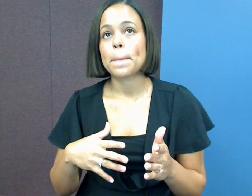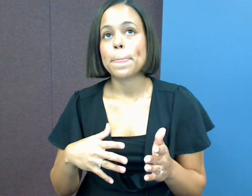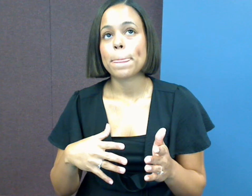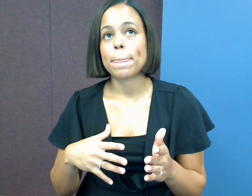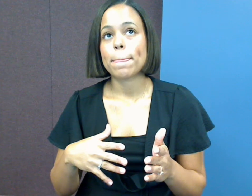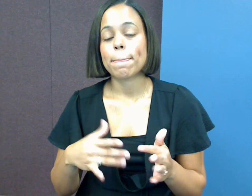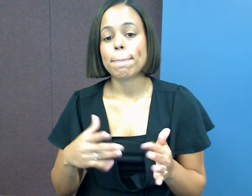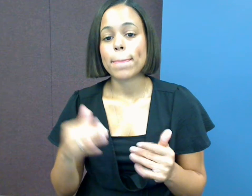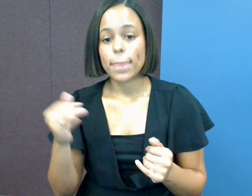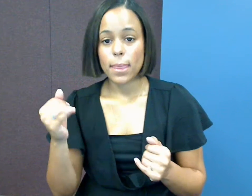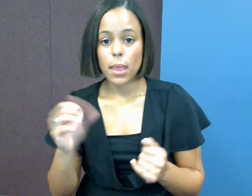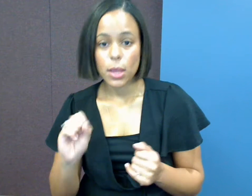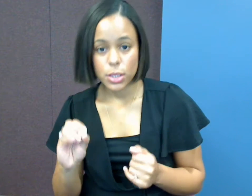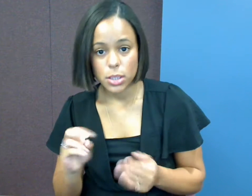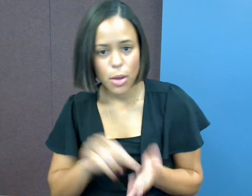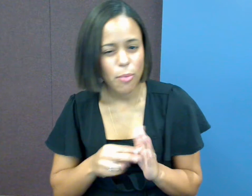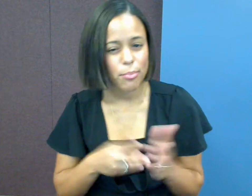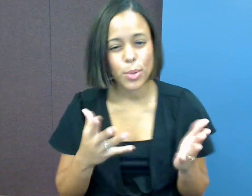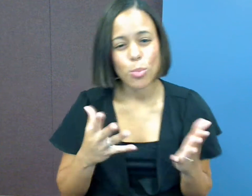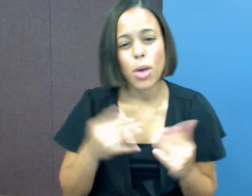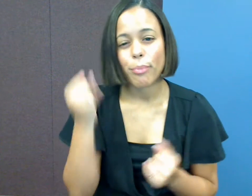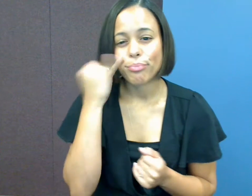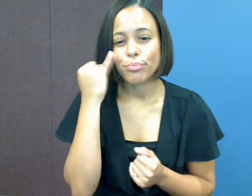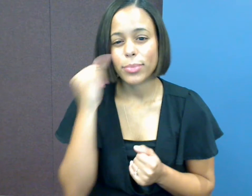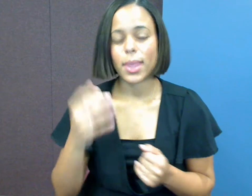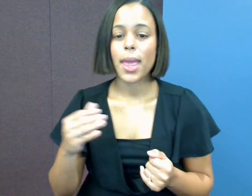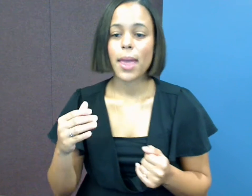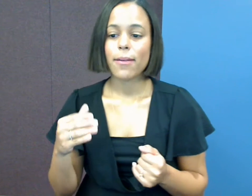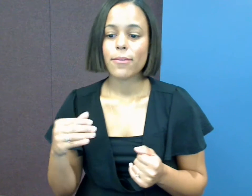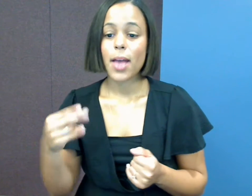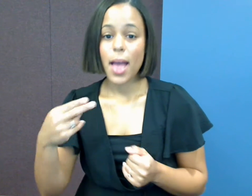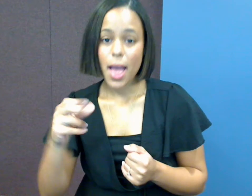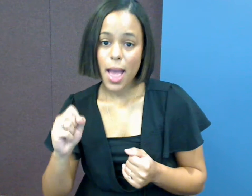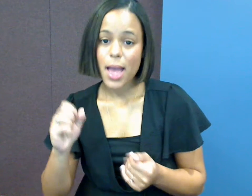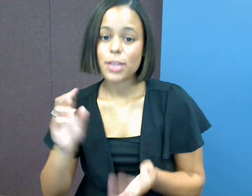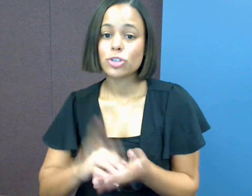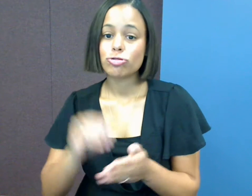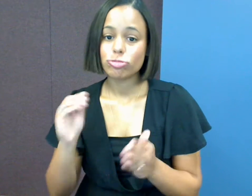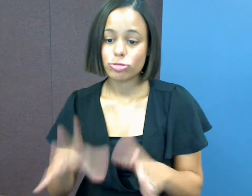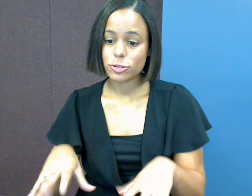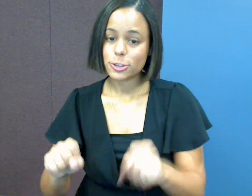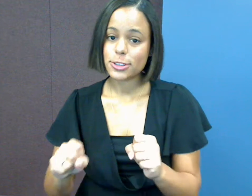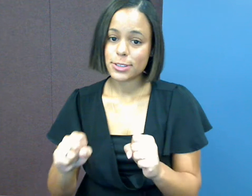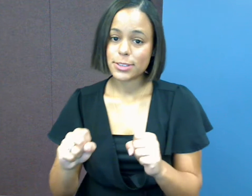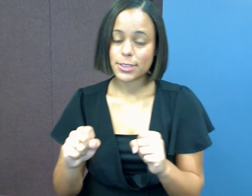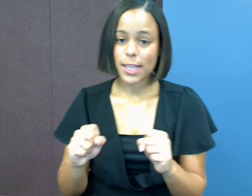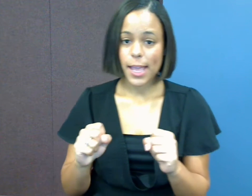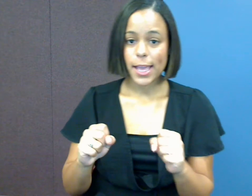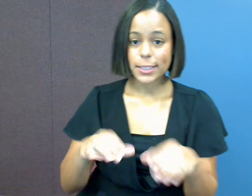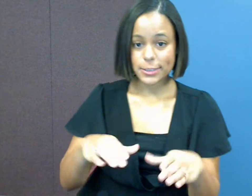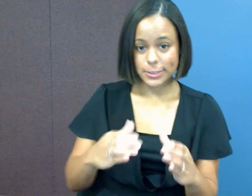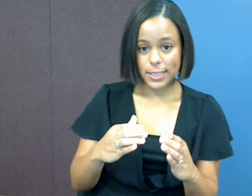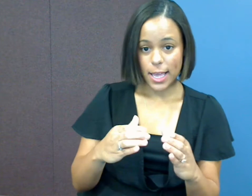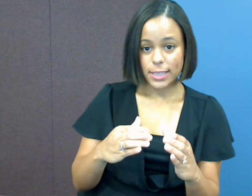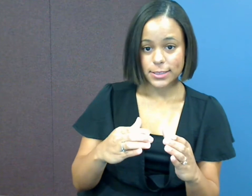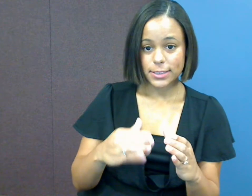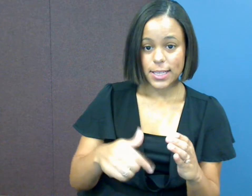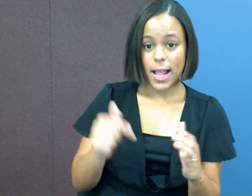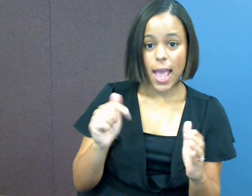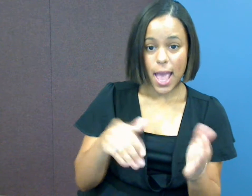protected under FERPA, regardless of the student's age. There are some loopholes and some ways around